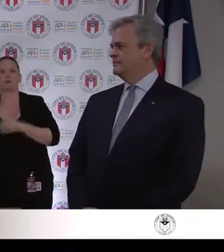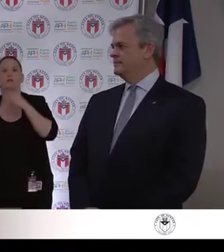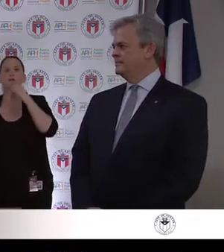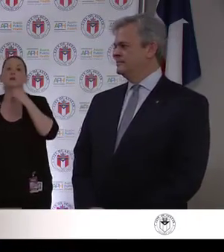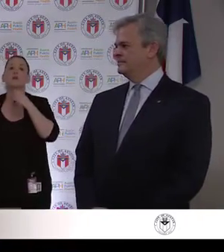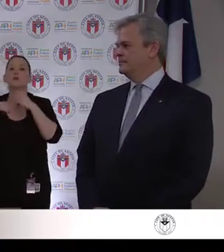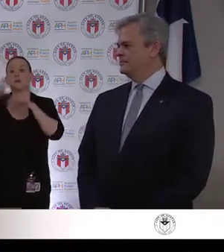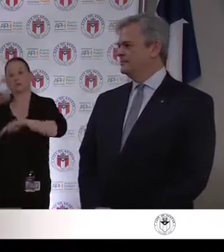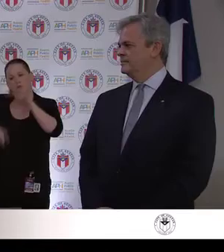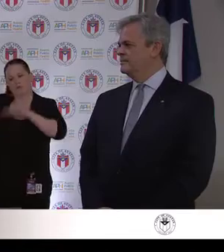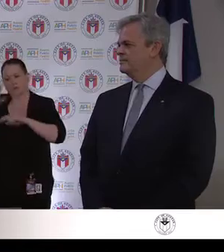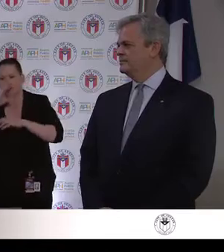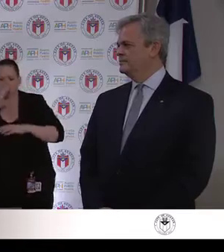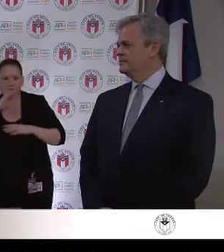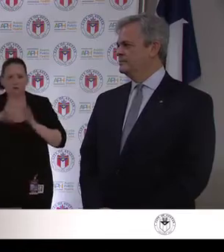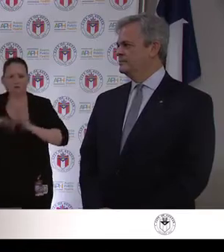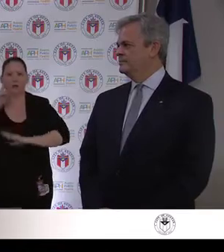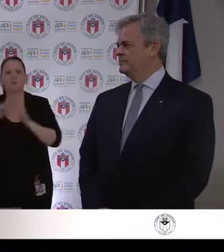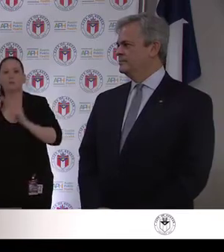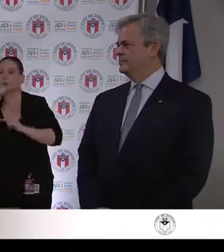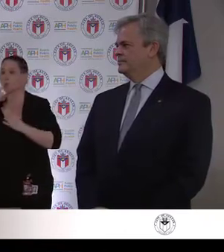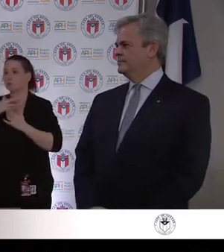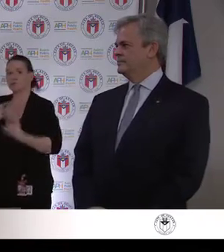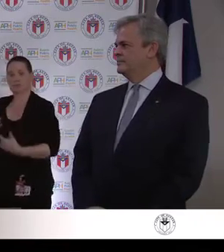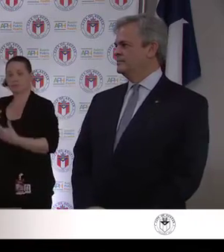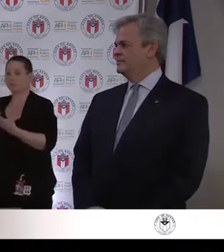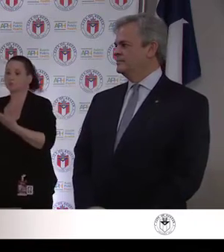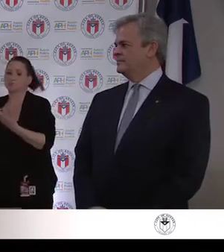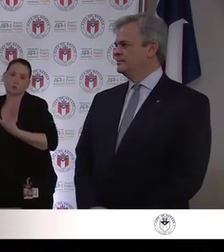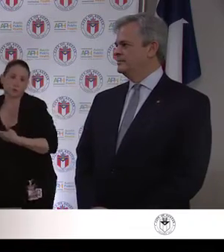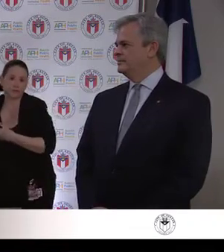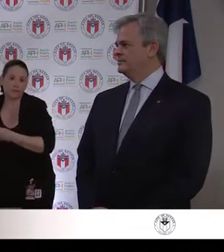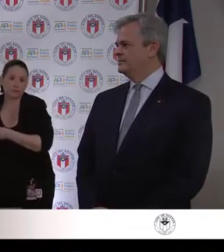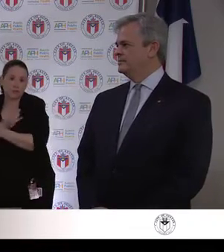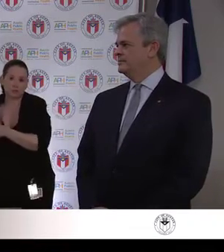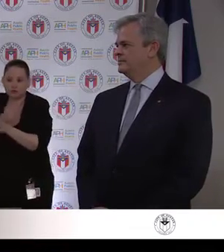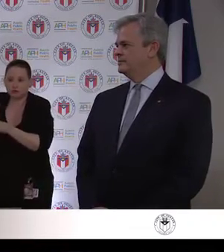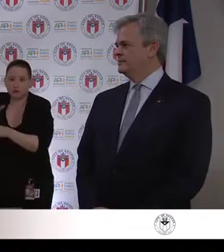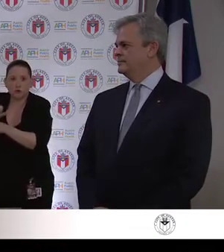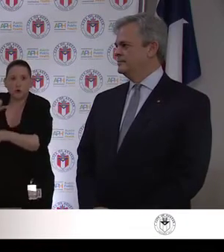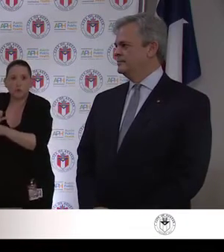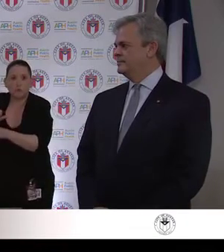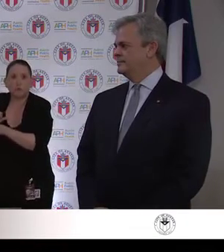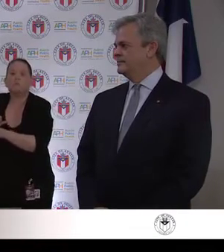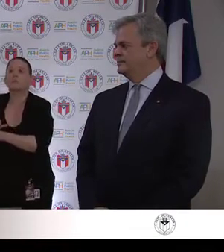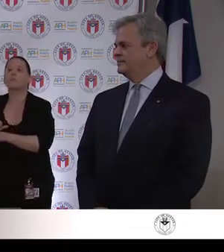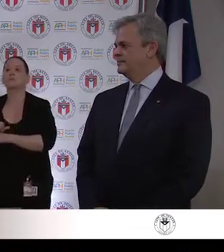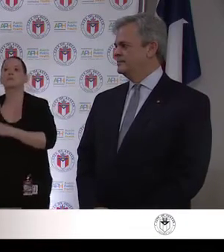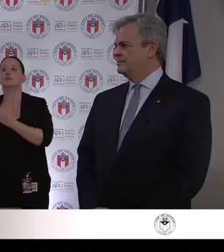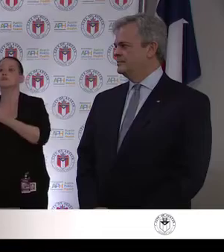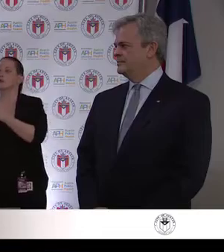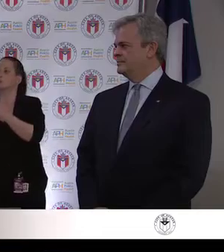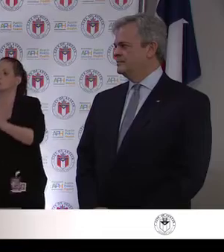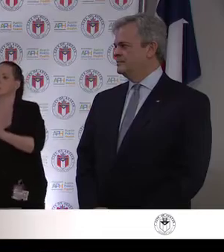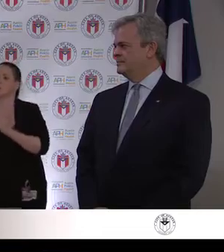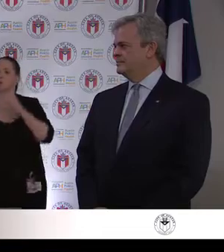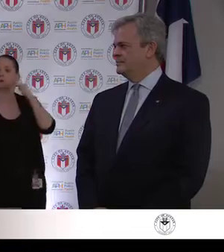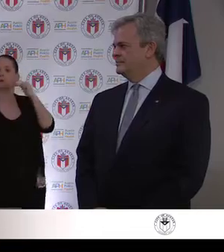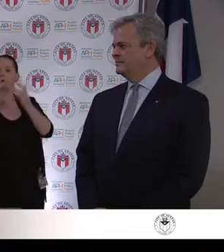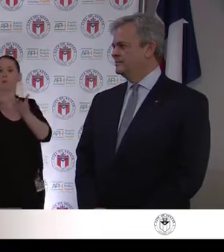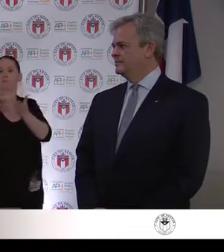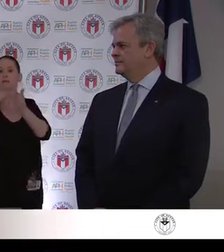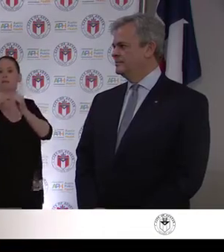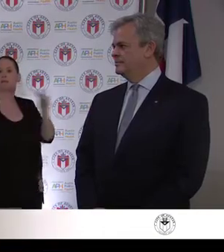in often service industry jobs, trying to get them into mid-skill level jobs that